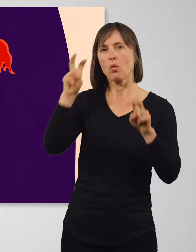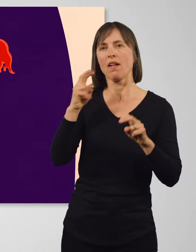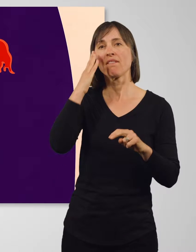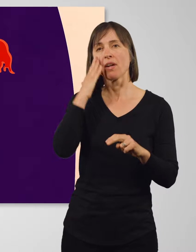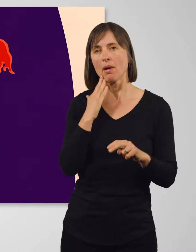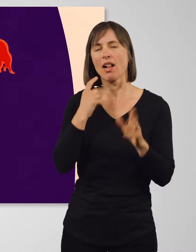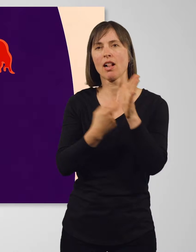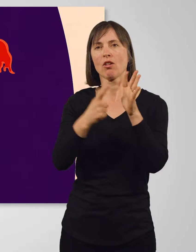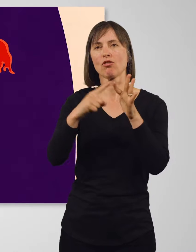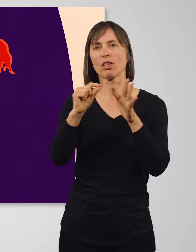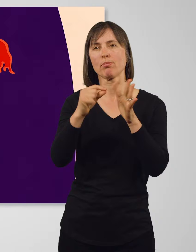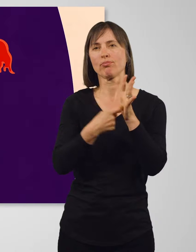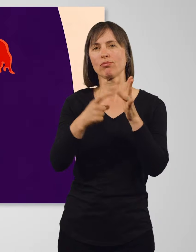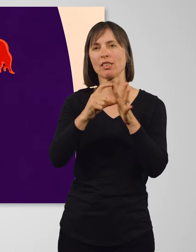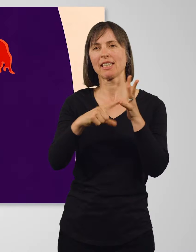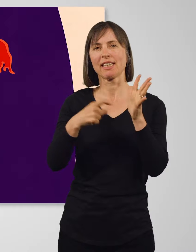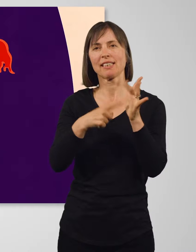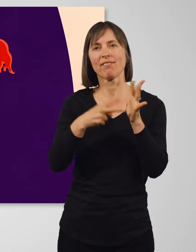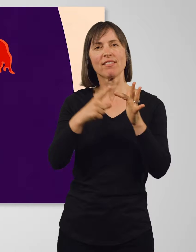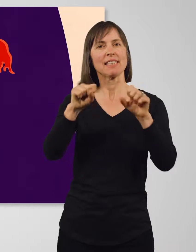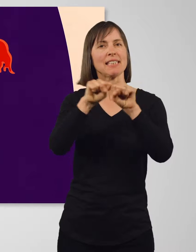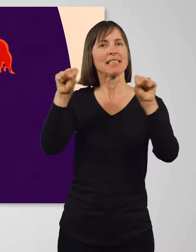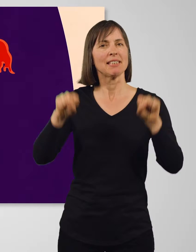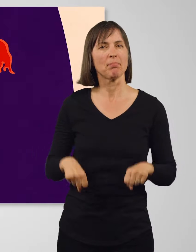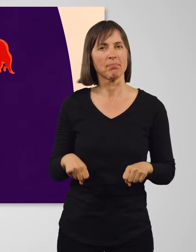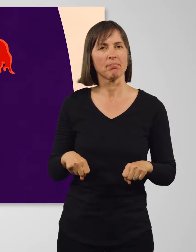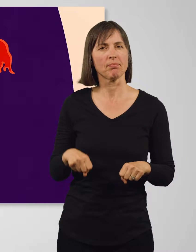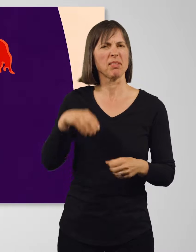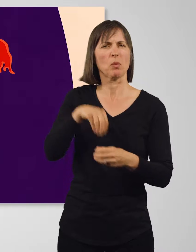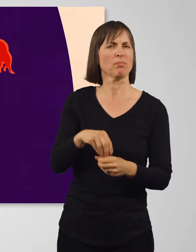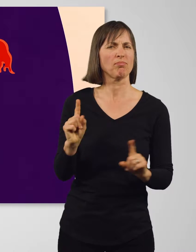Together, they make up the female reproductive system.